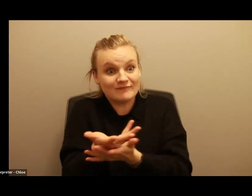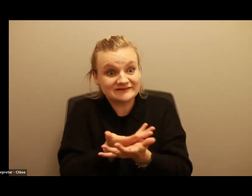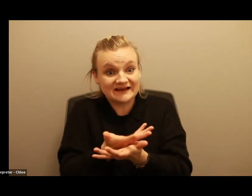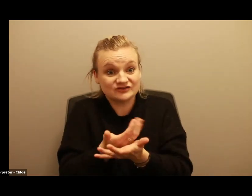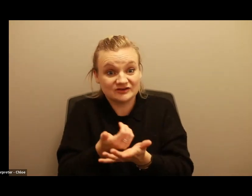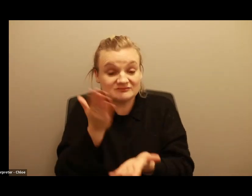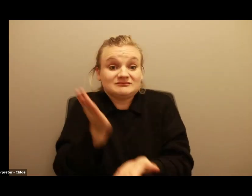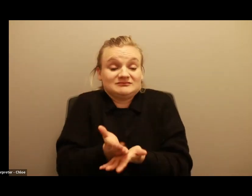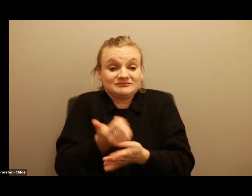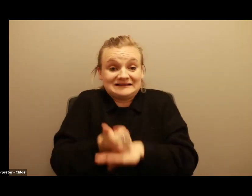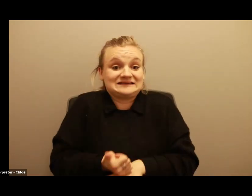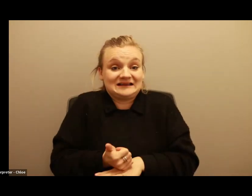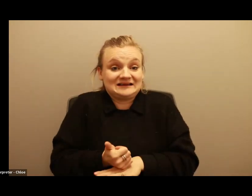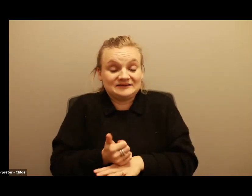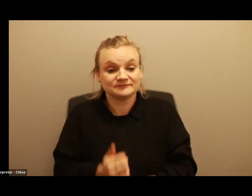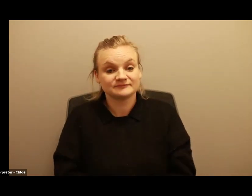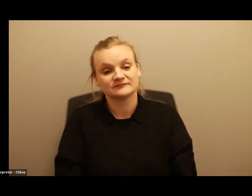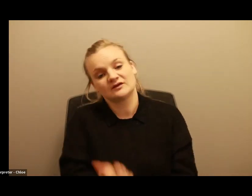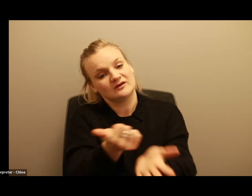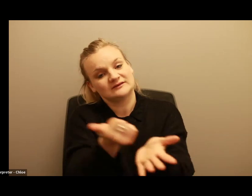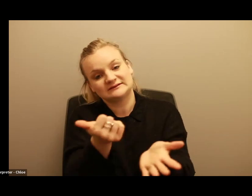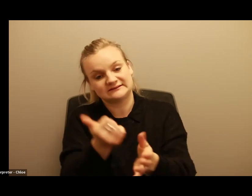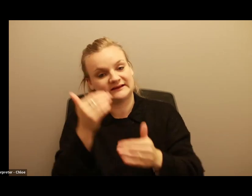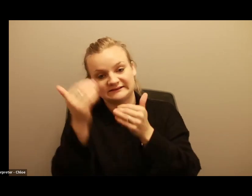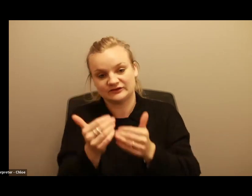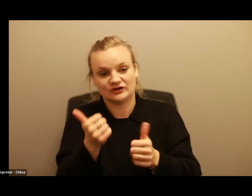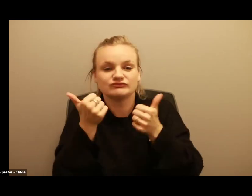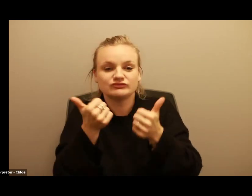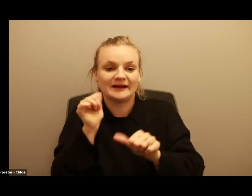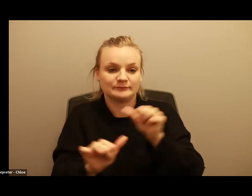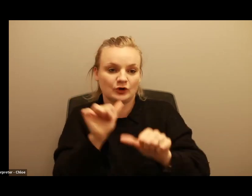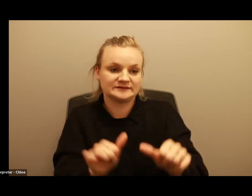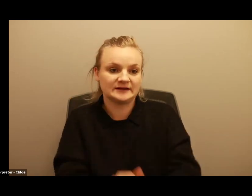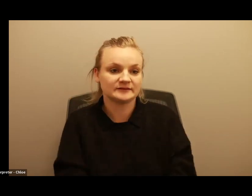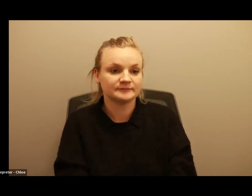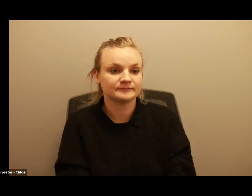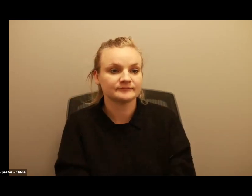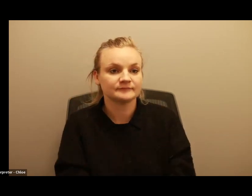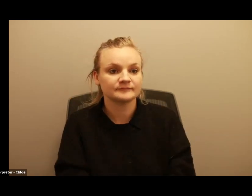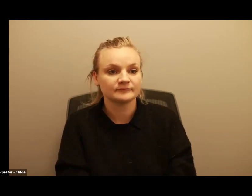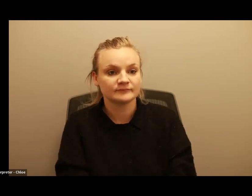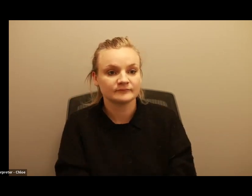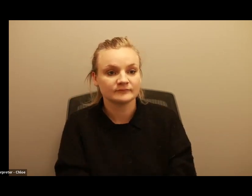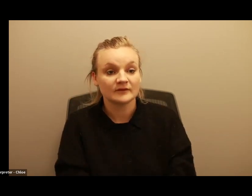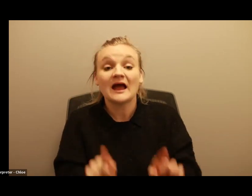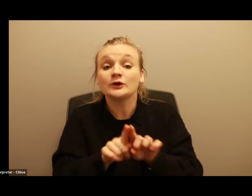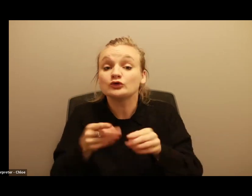fundamentally. So yeah, great session, and yeah, great process. And we'll make those the resources that you mentioned, we'll make them